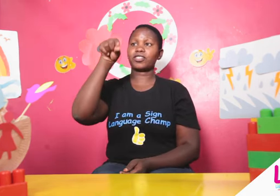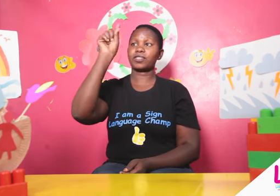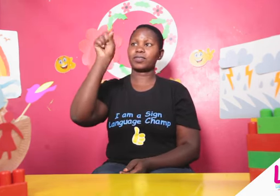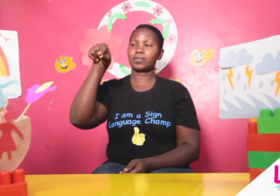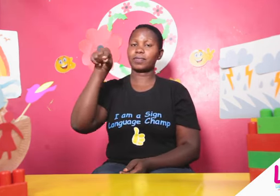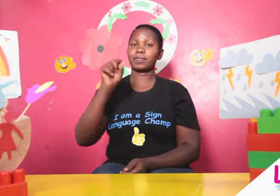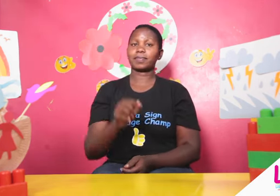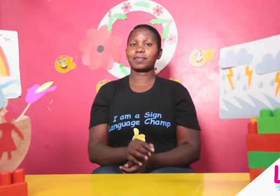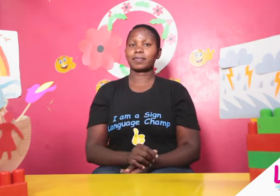brush,